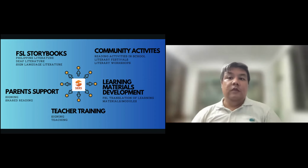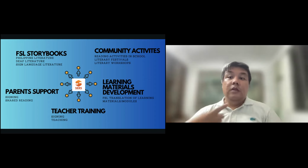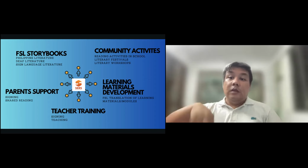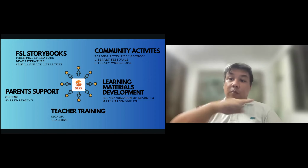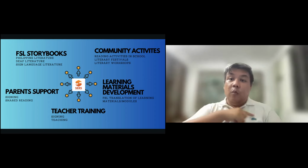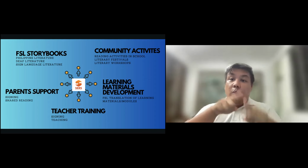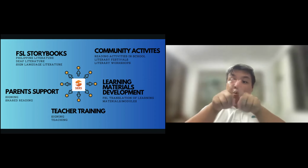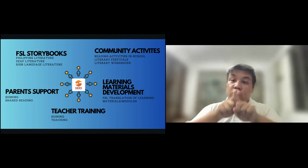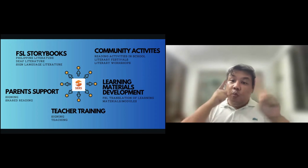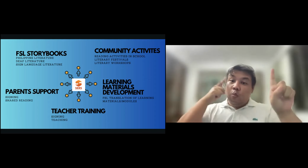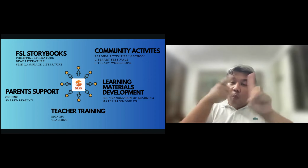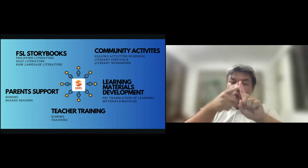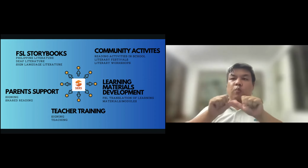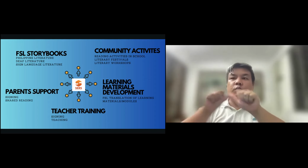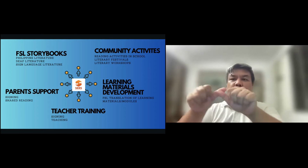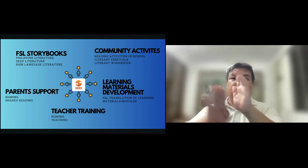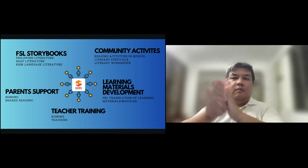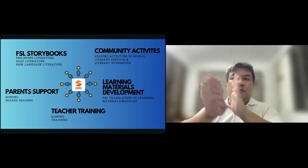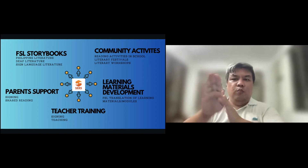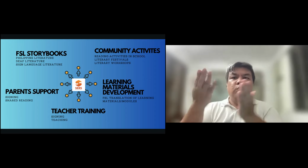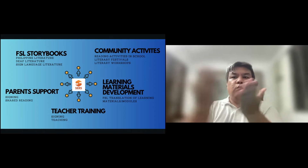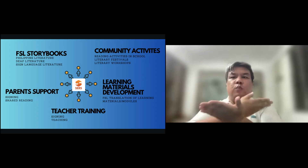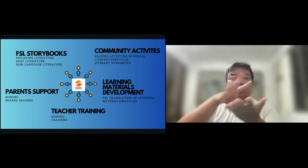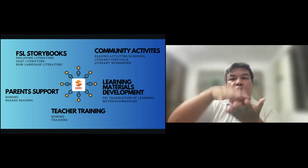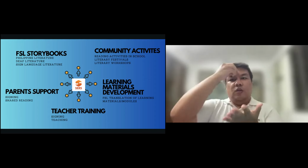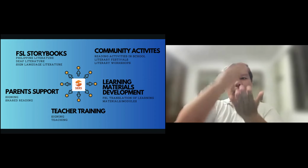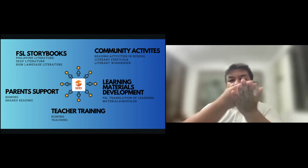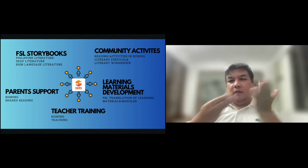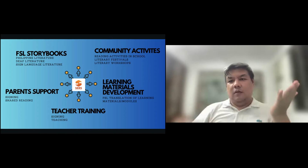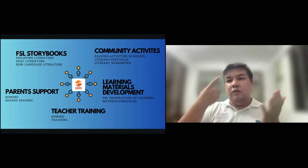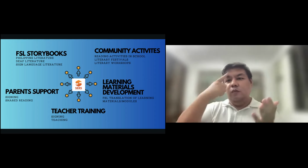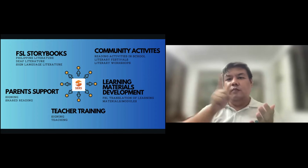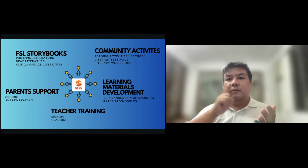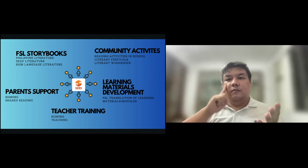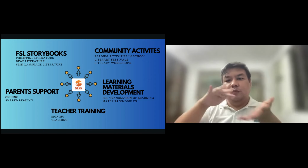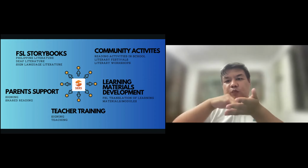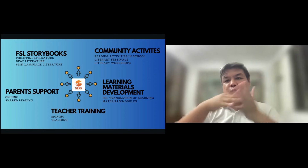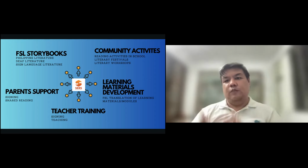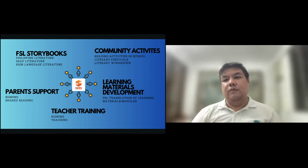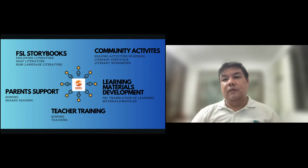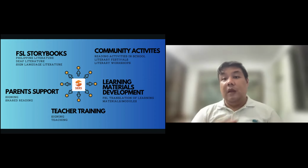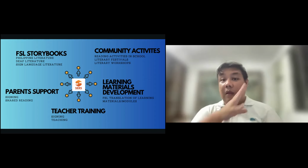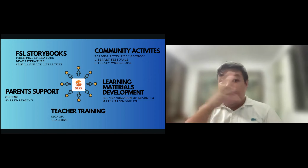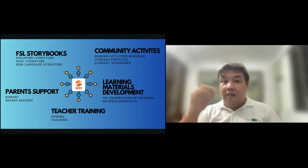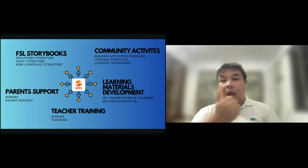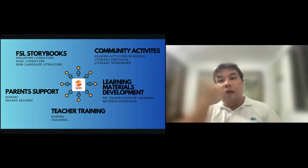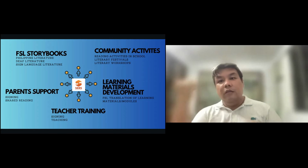own sign languages. One of the goals is to continue developing new